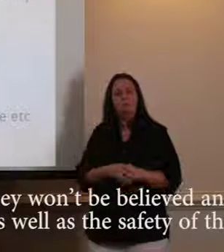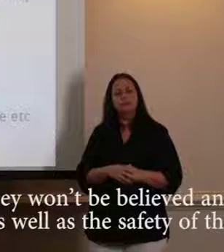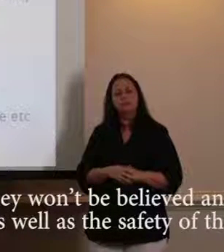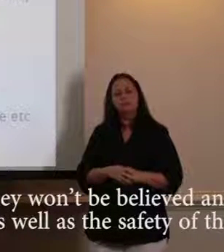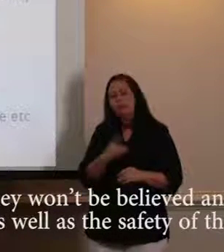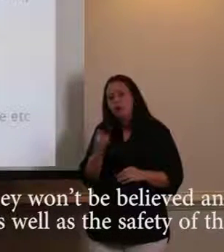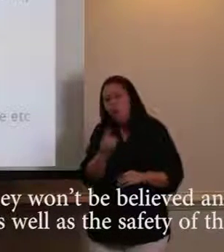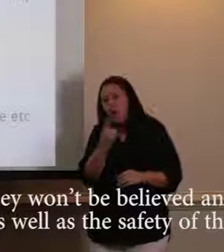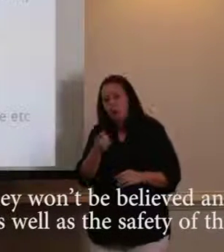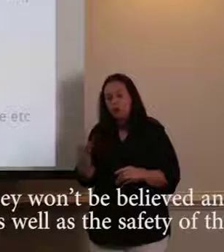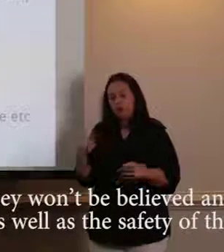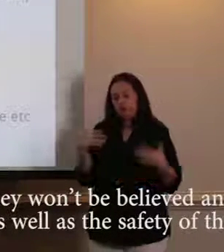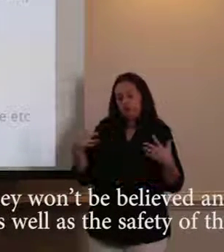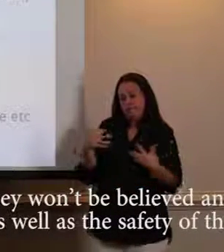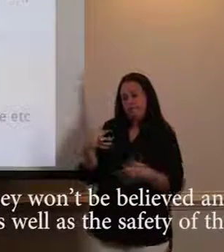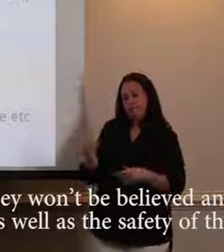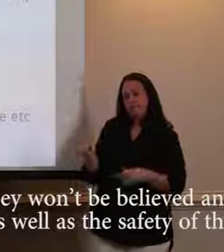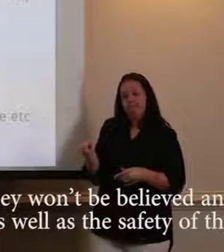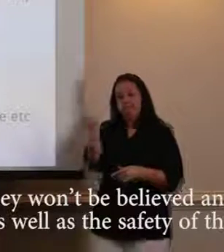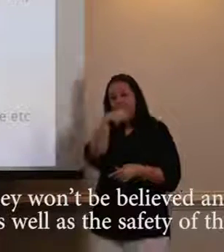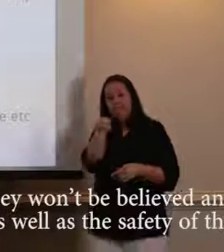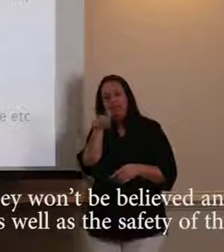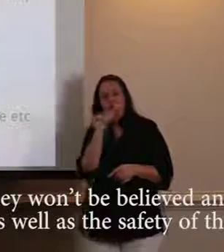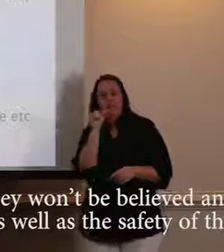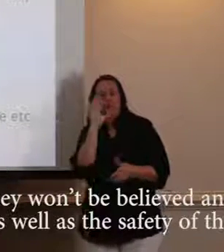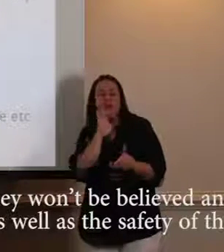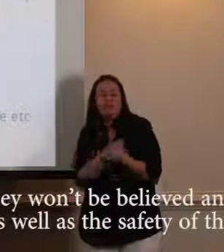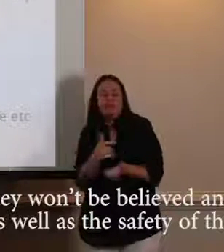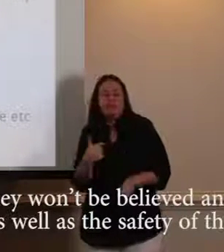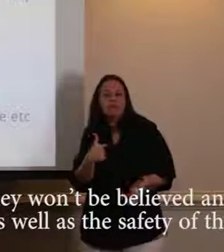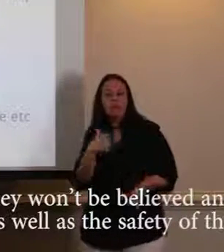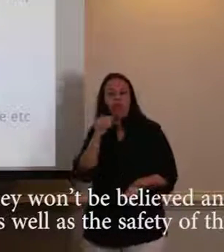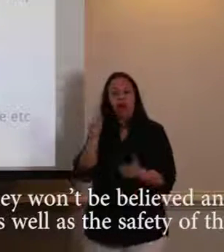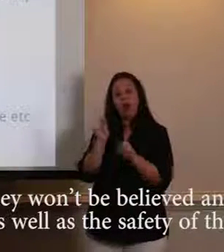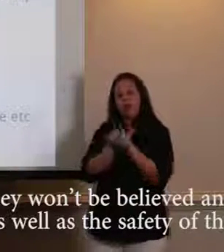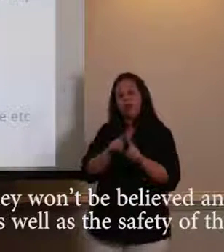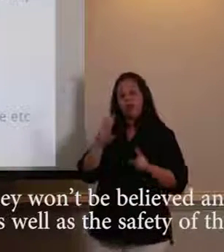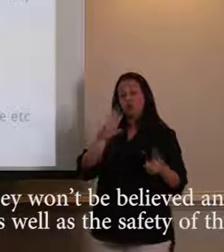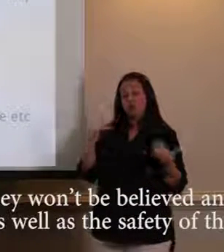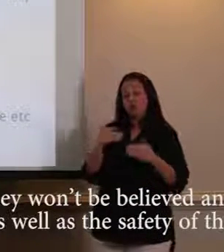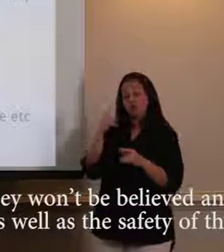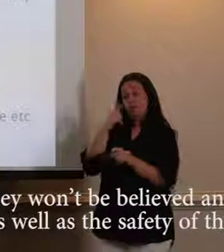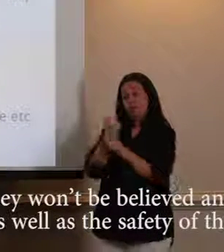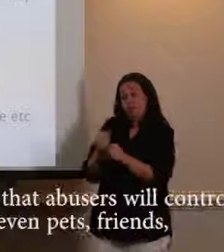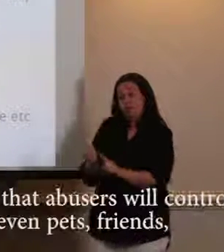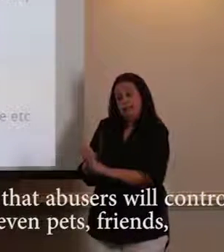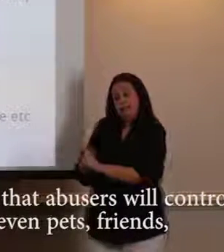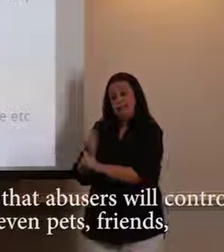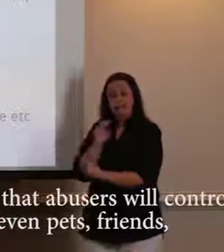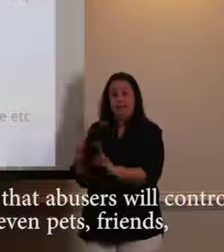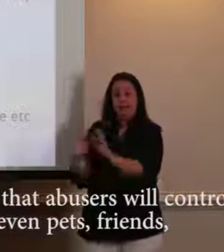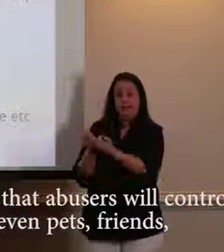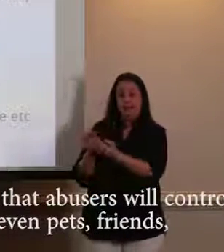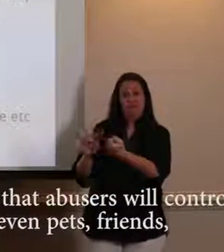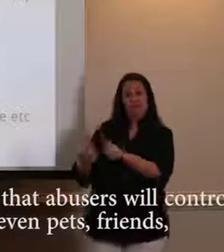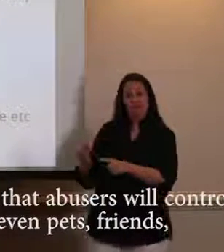Always that fear that they won't be believed, and fears for their personal safety as well as the safety of their family and friends. We know